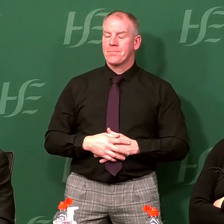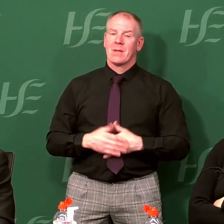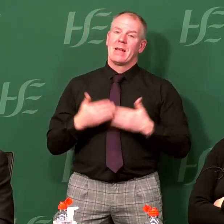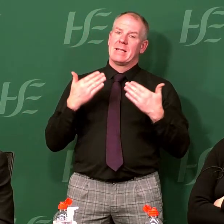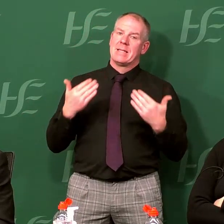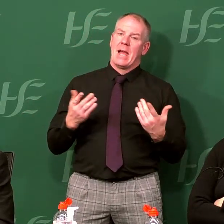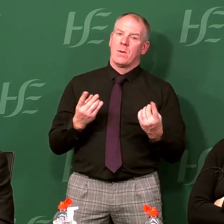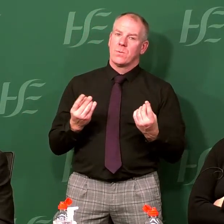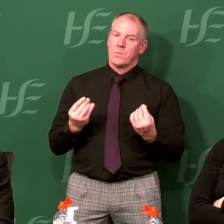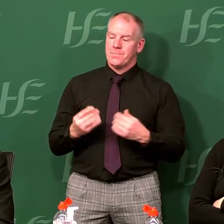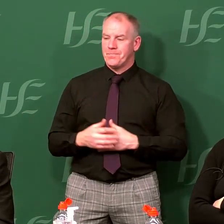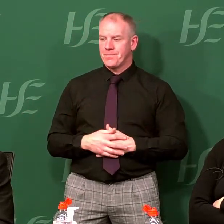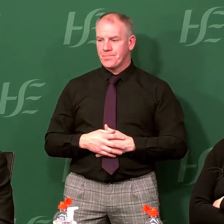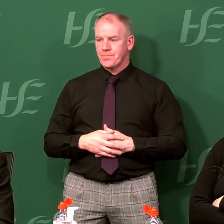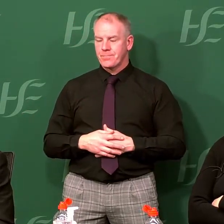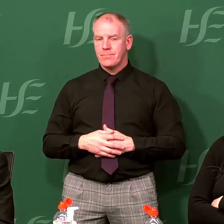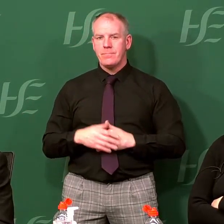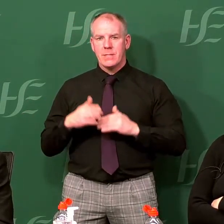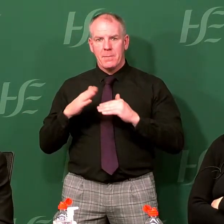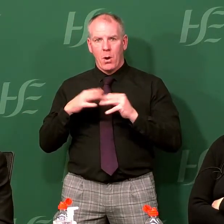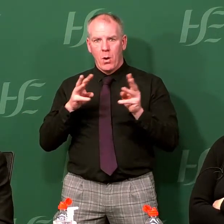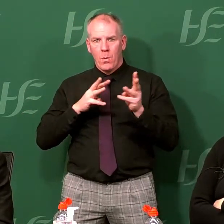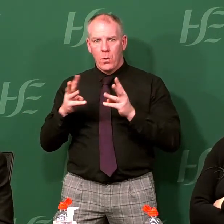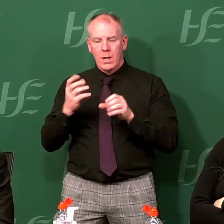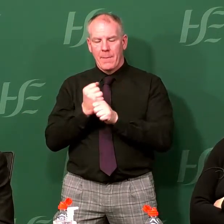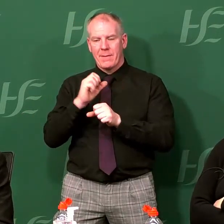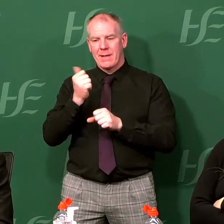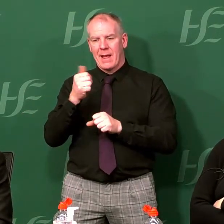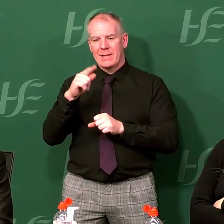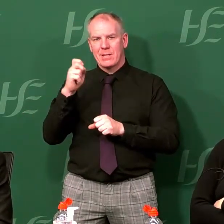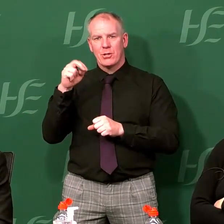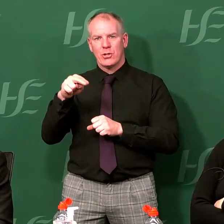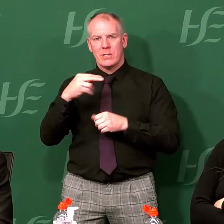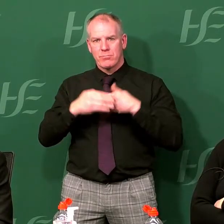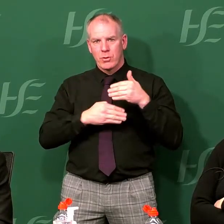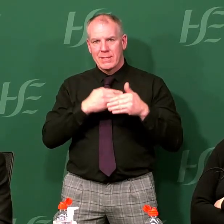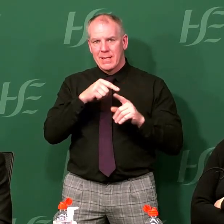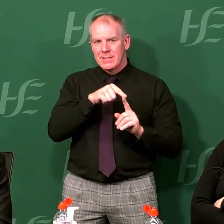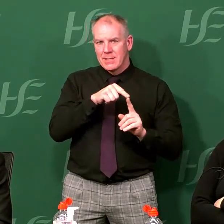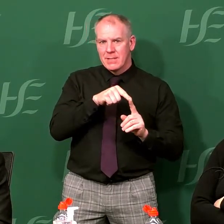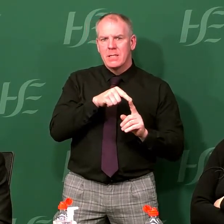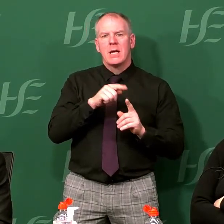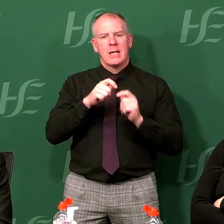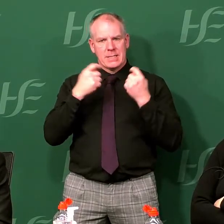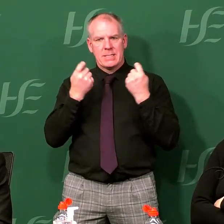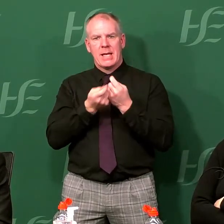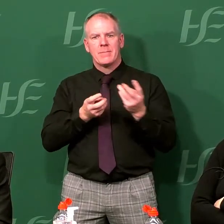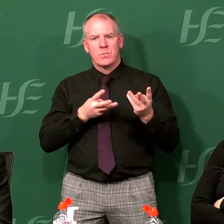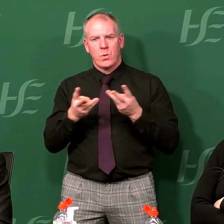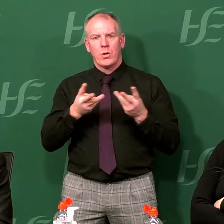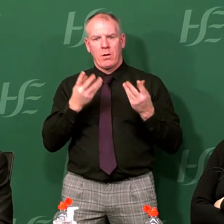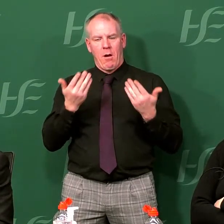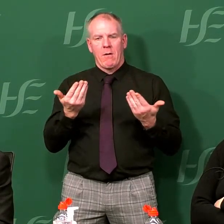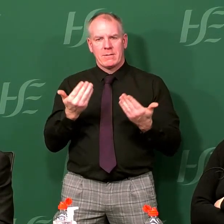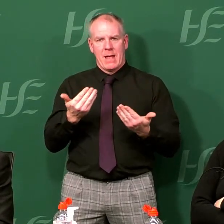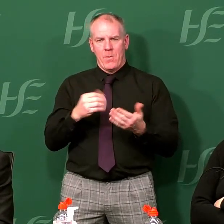have to do is build functionality around an antigen process. Our IT teams are working on that relentlessly at the minute, which